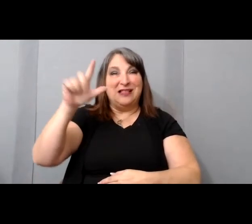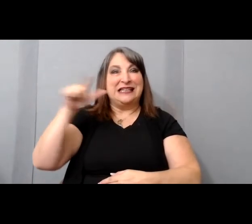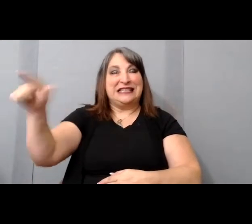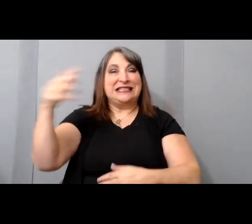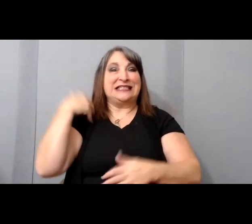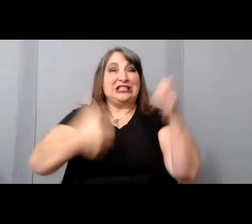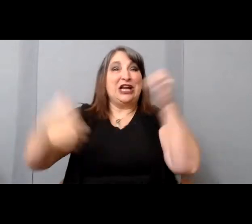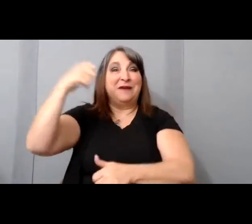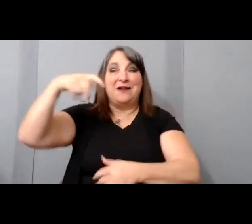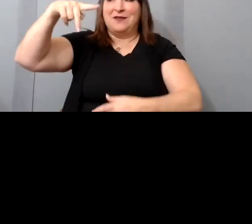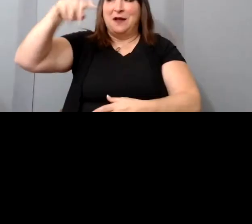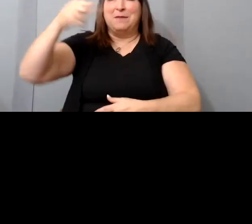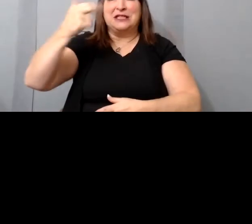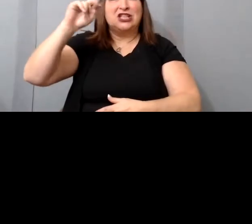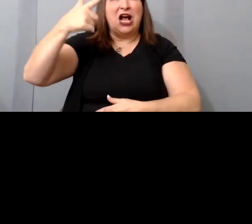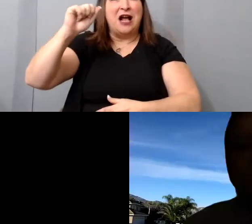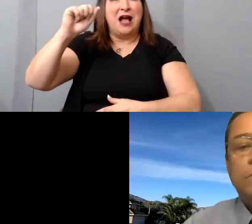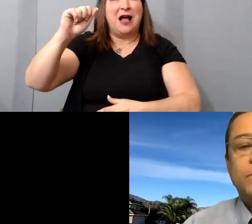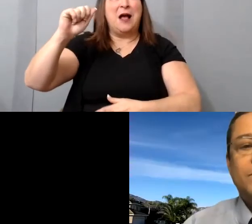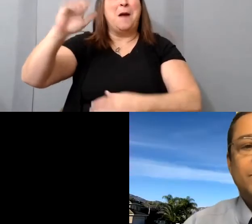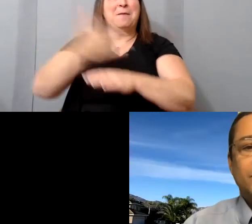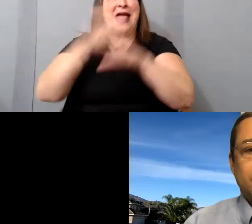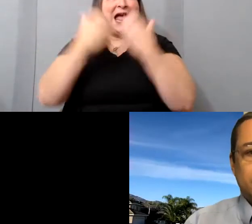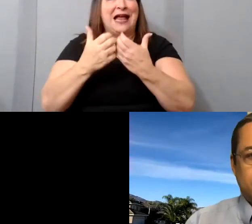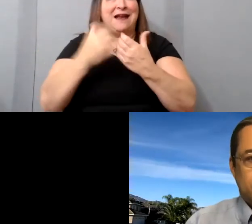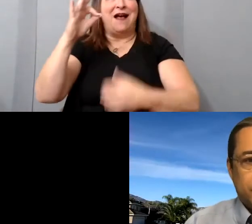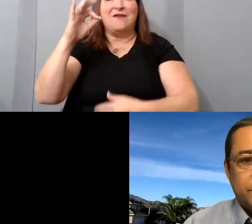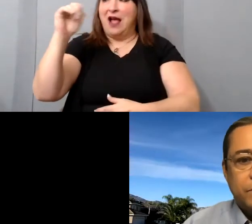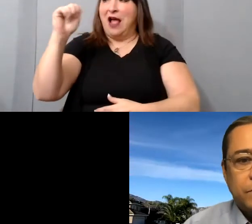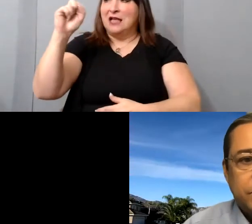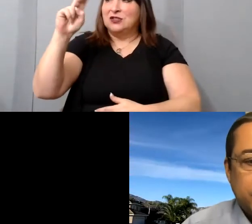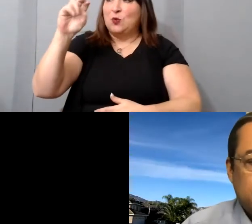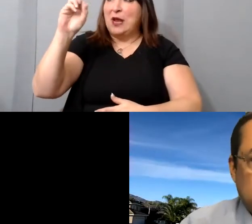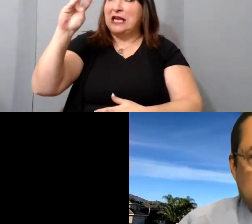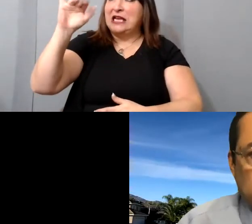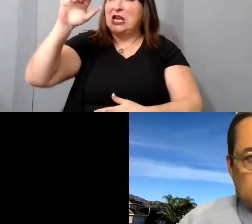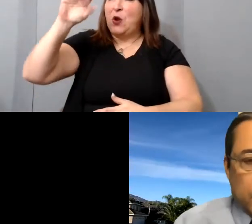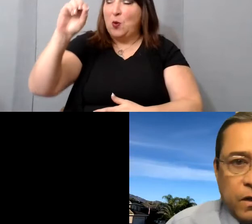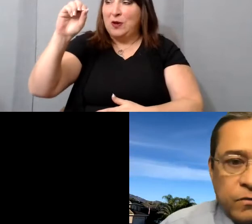Pechanga Band of Los Sueños Indians from Southern California. Chairman Macaro.